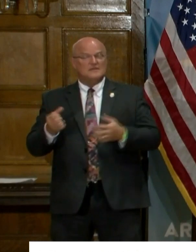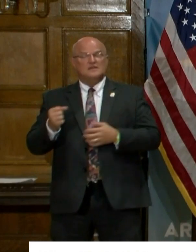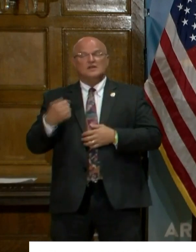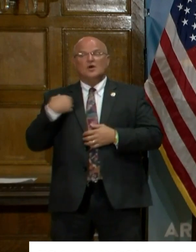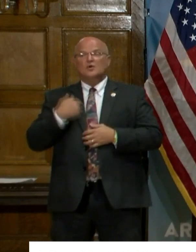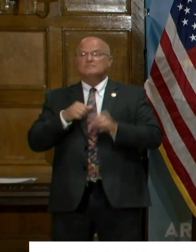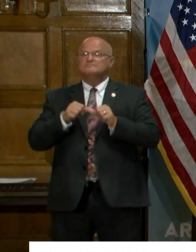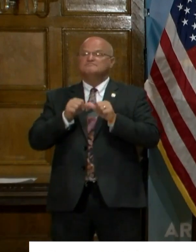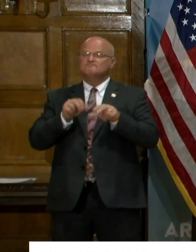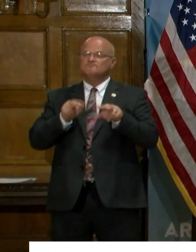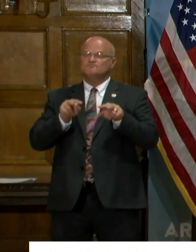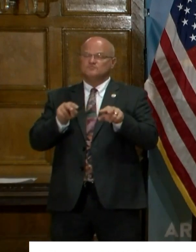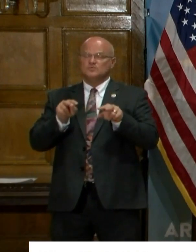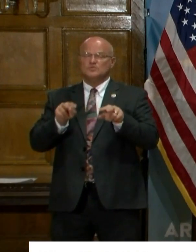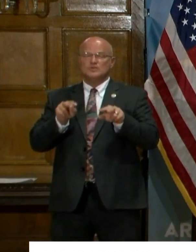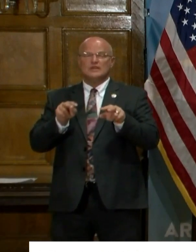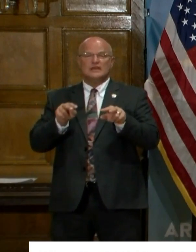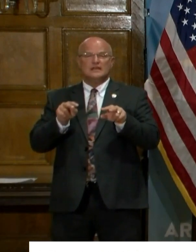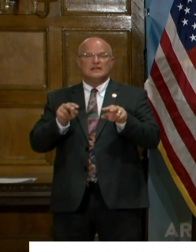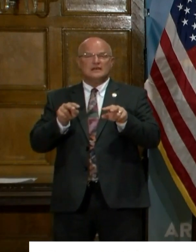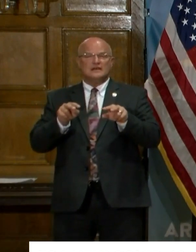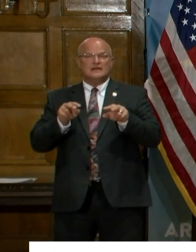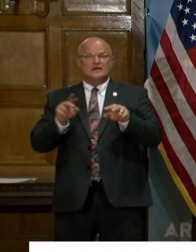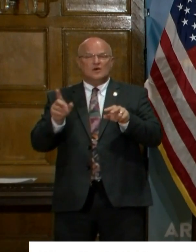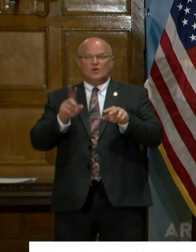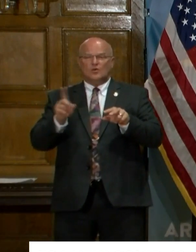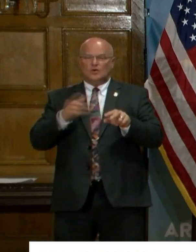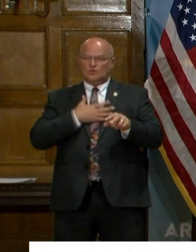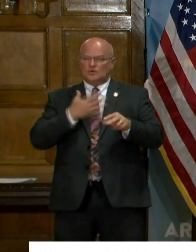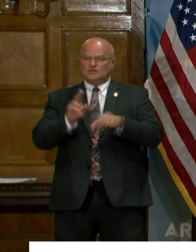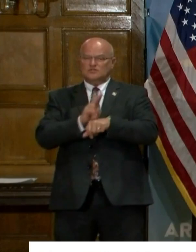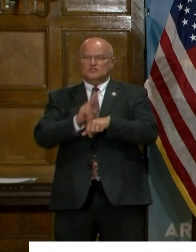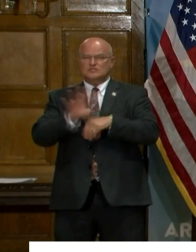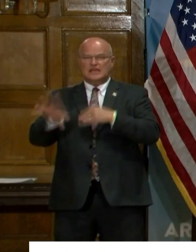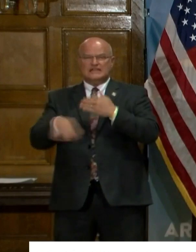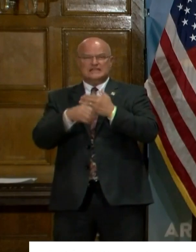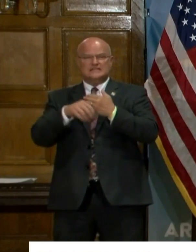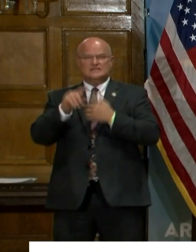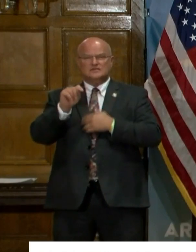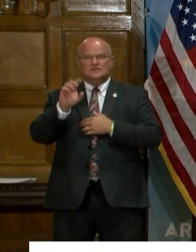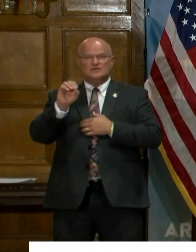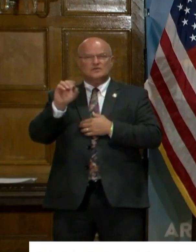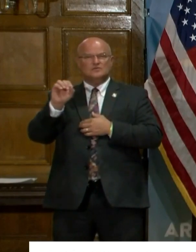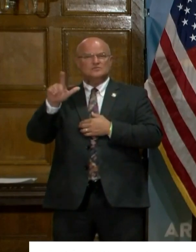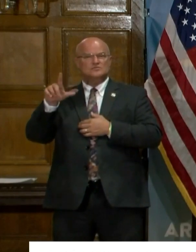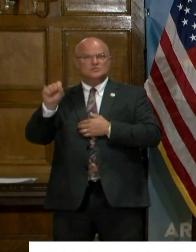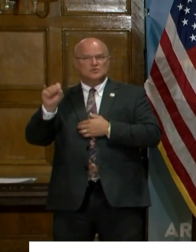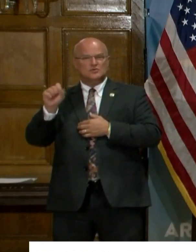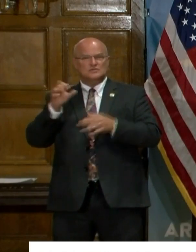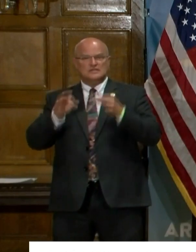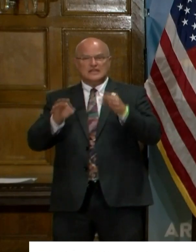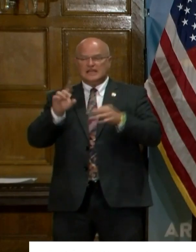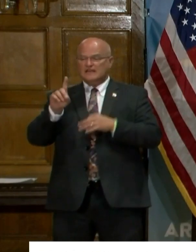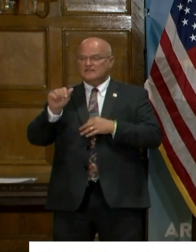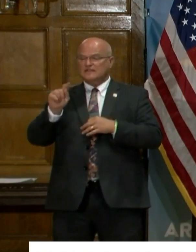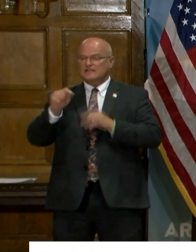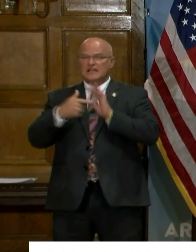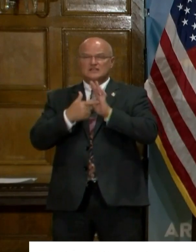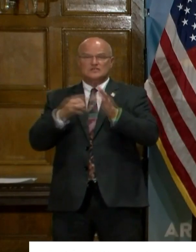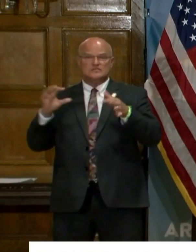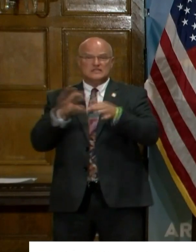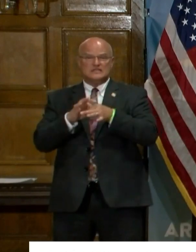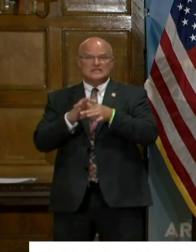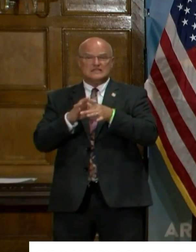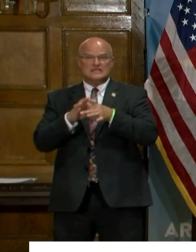And we continue to look at, we're willing to use additional tools if the data shows that there's a connection and we can make